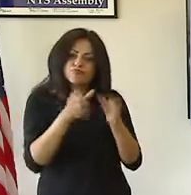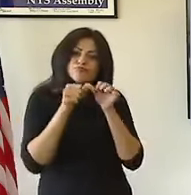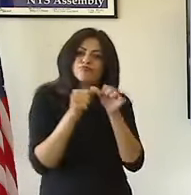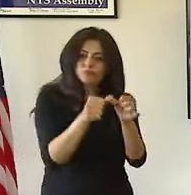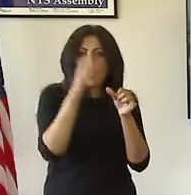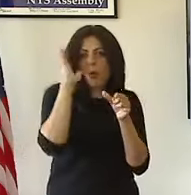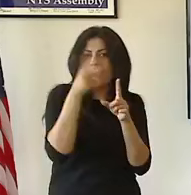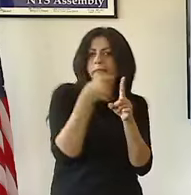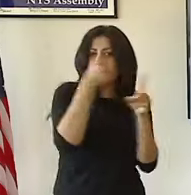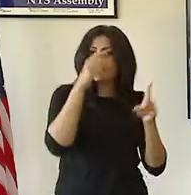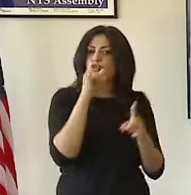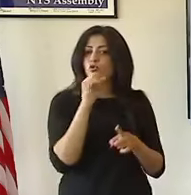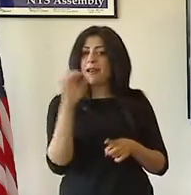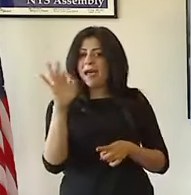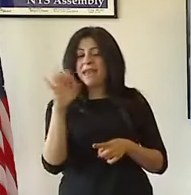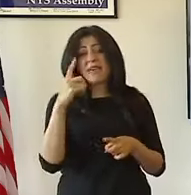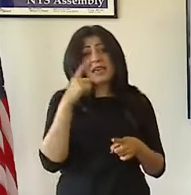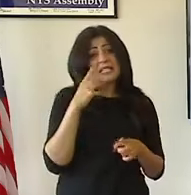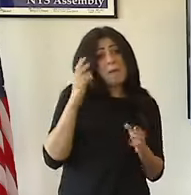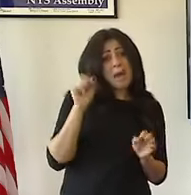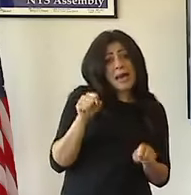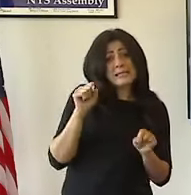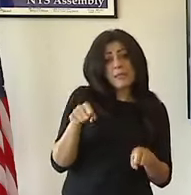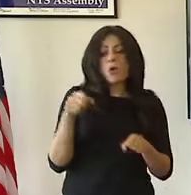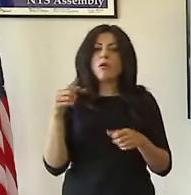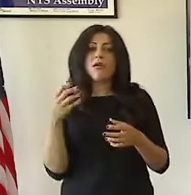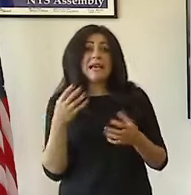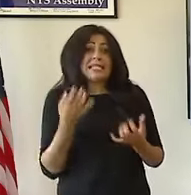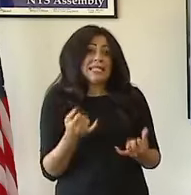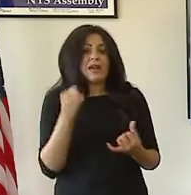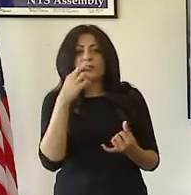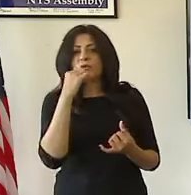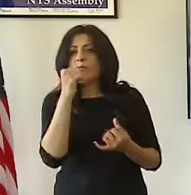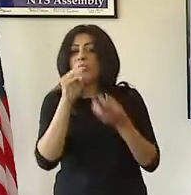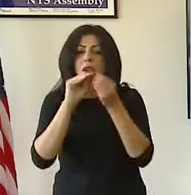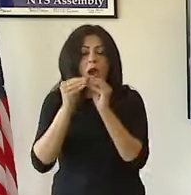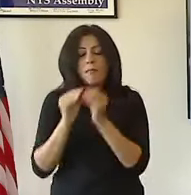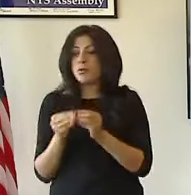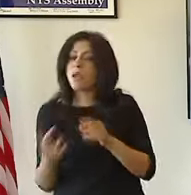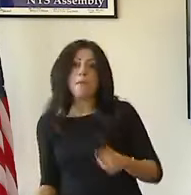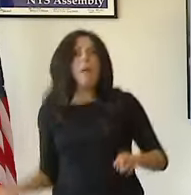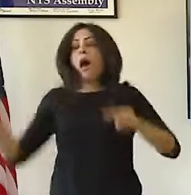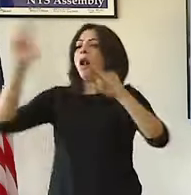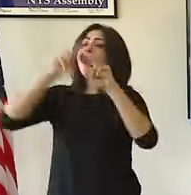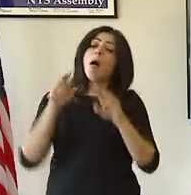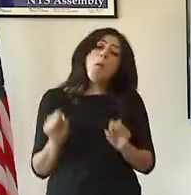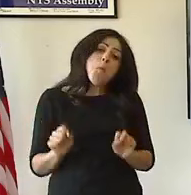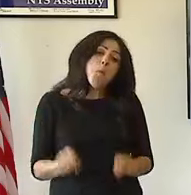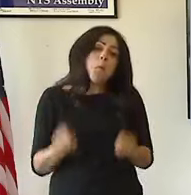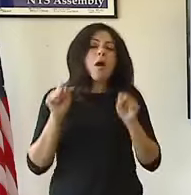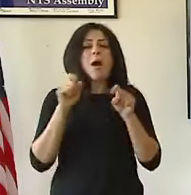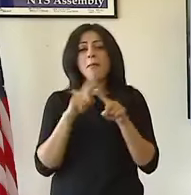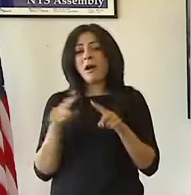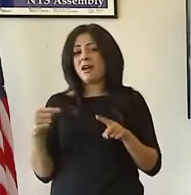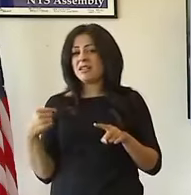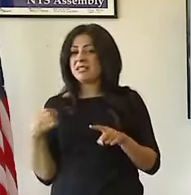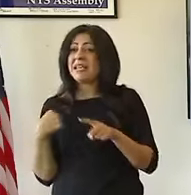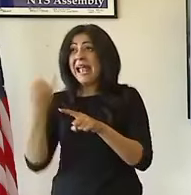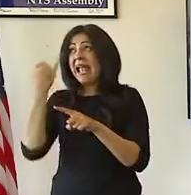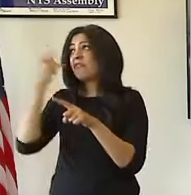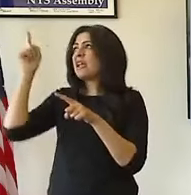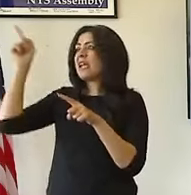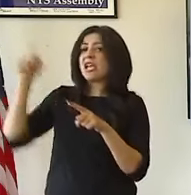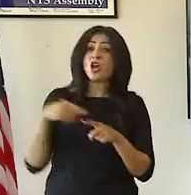It is possible that today, tomorrow, we see some massive number change, but I'm telling you, we will not look kindly on a